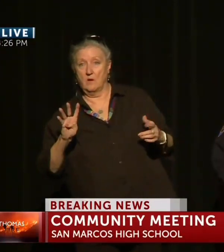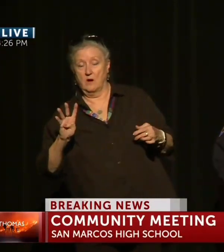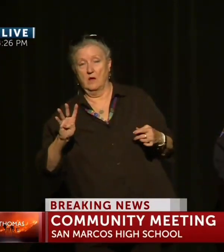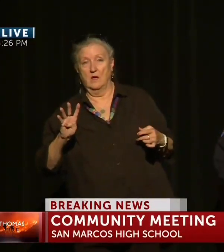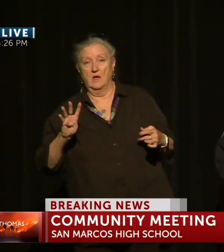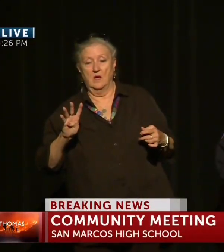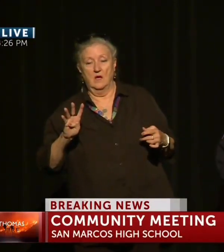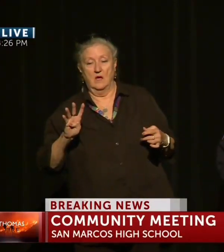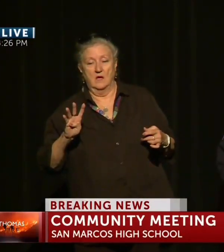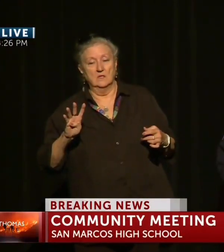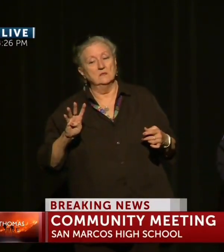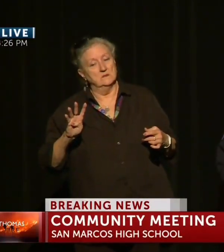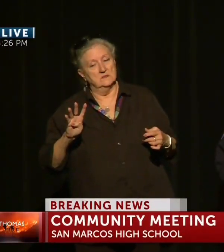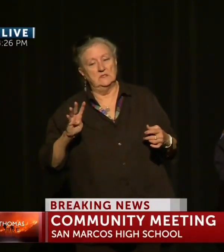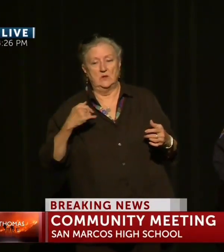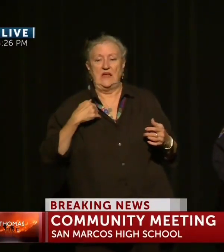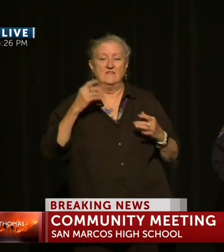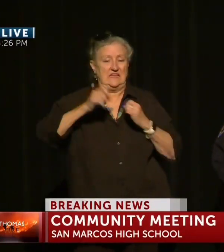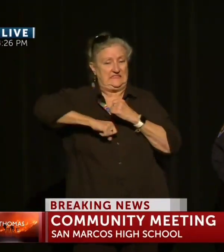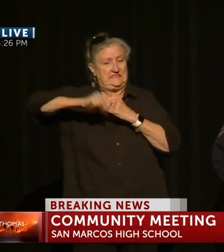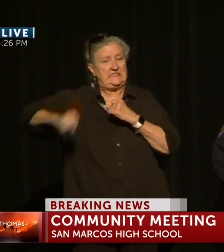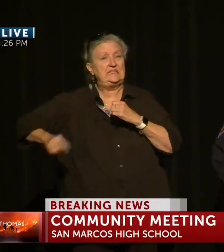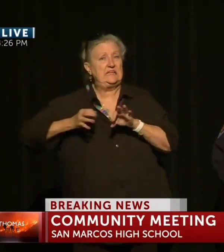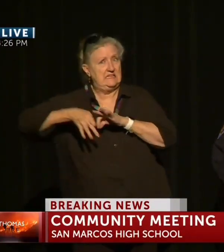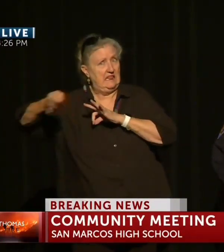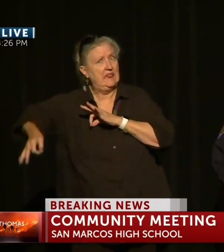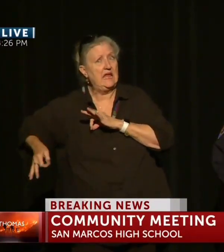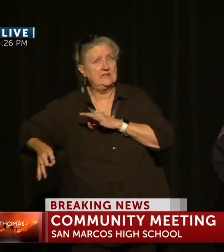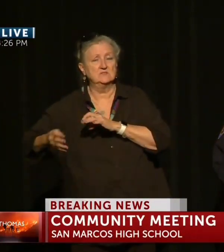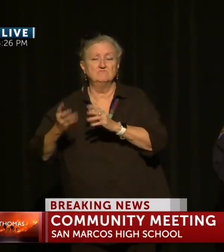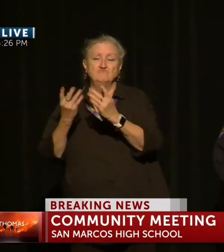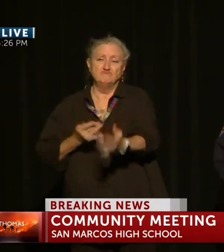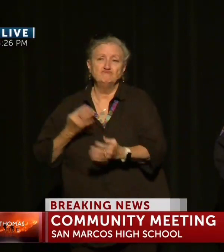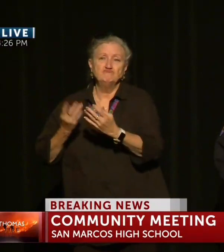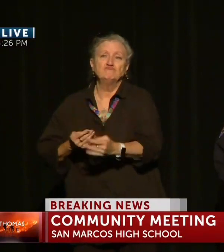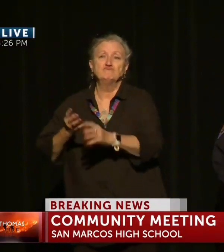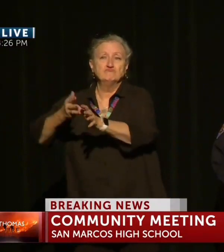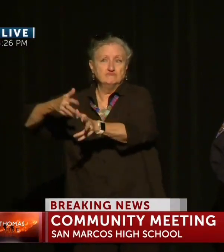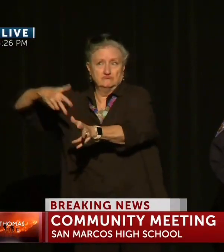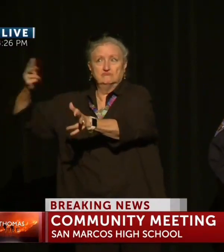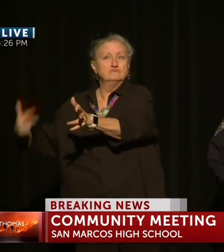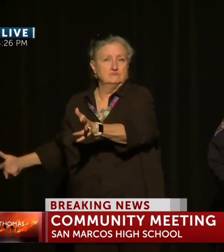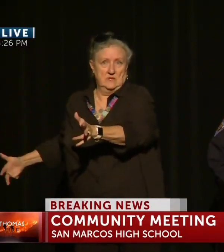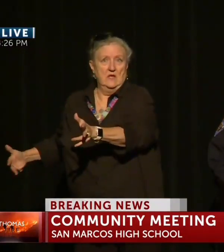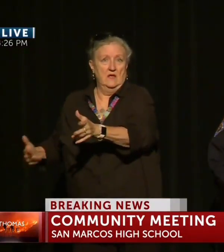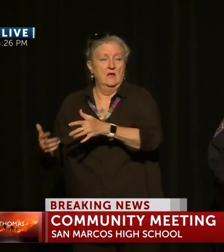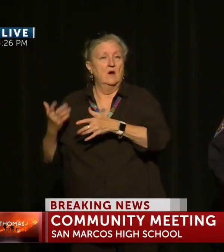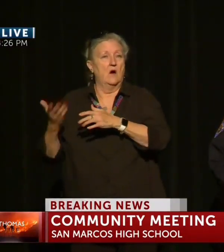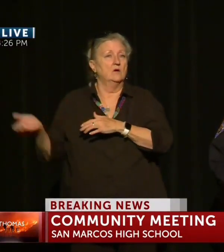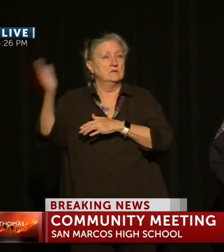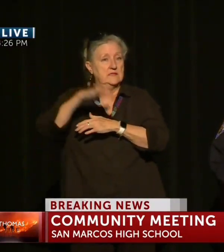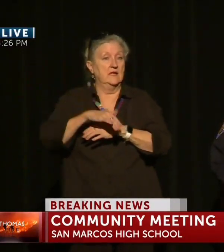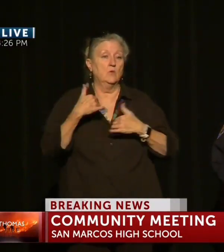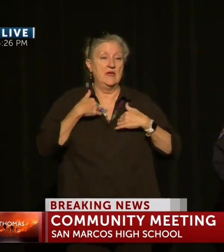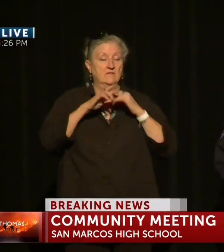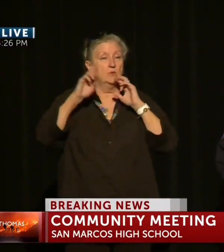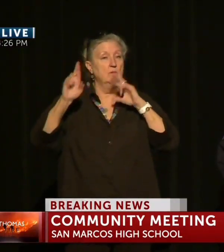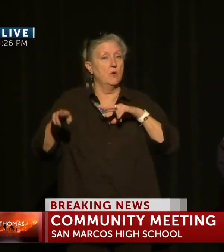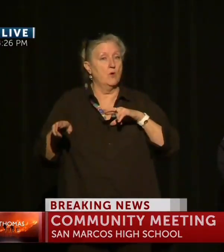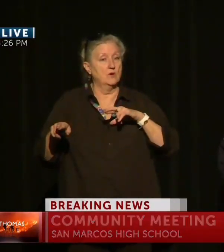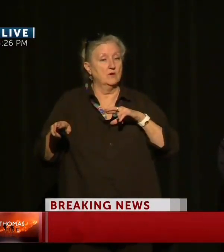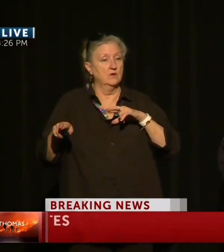154 will have extended delays all hours of the day. We have received